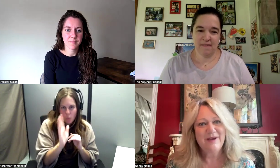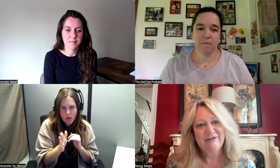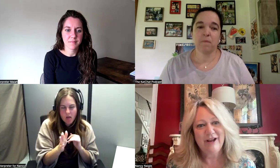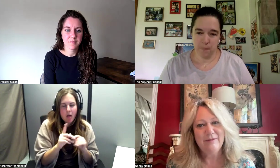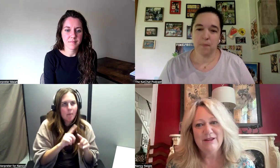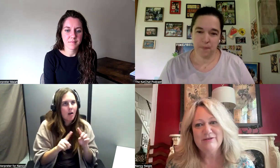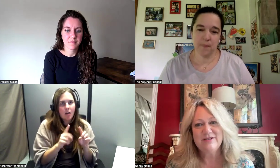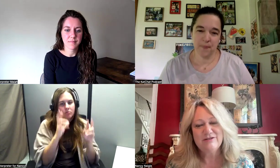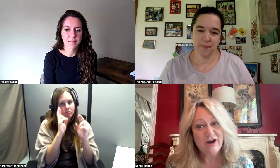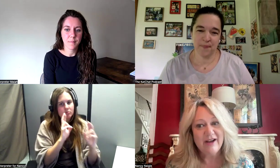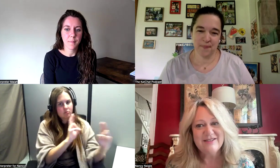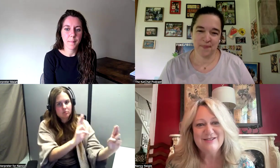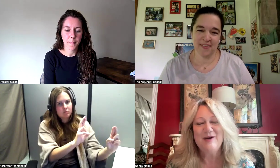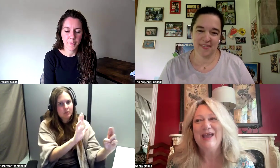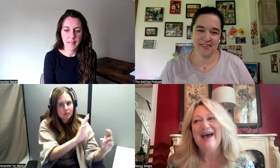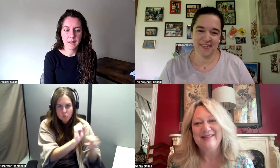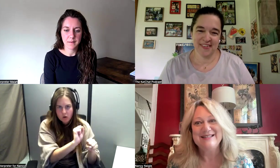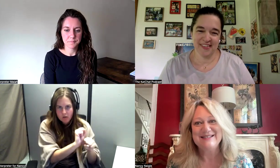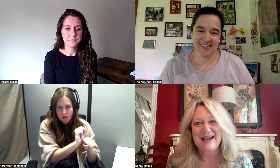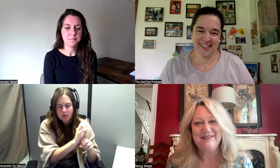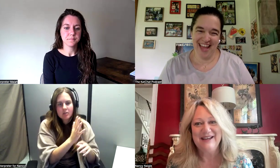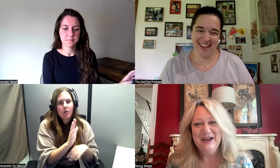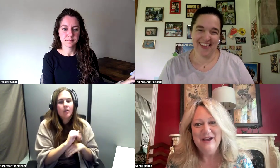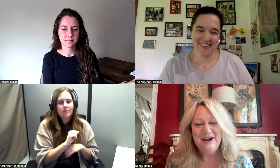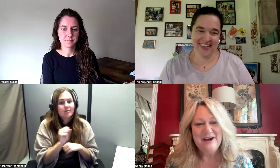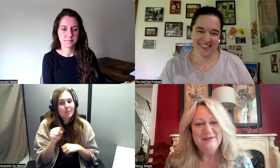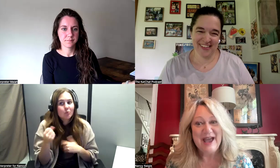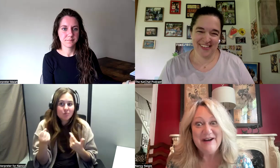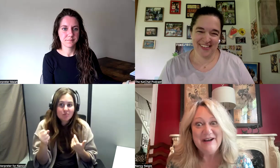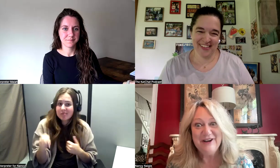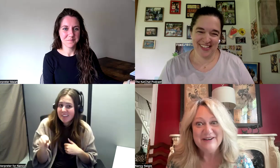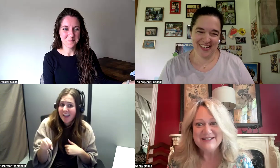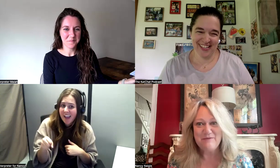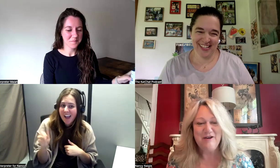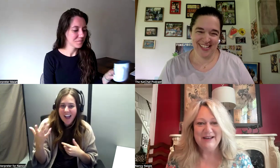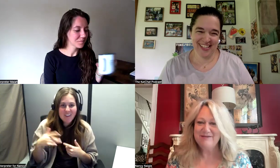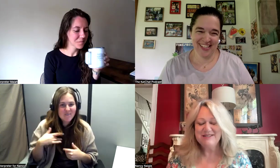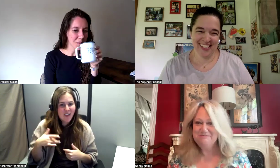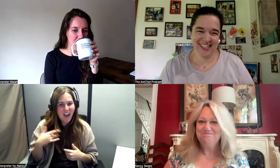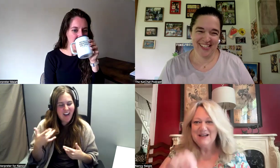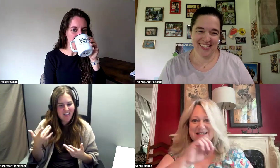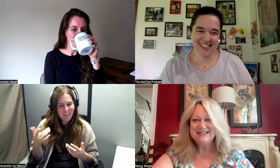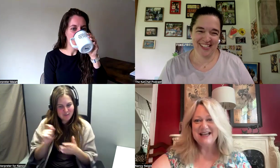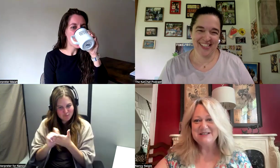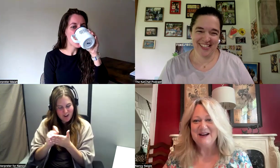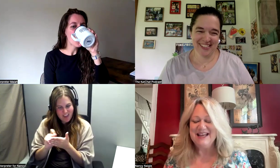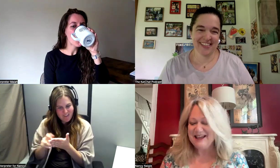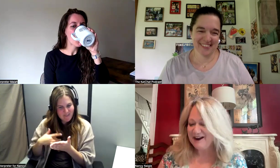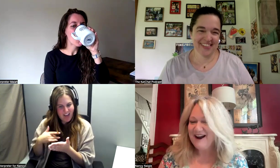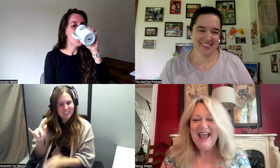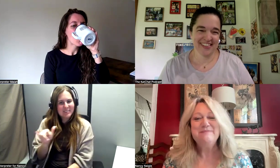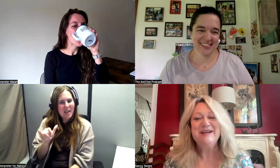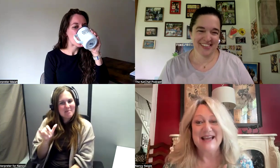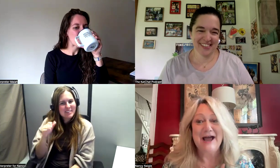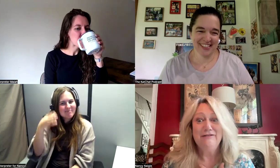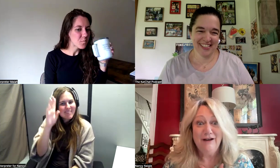of respect for him and those thoughts, and so yeah, that's exactly how I felt as I wrote it, and I just tagged it right in